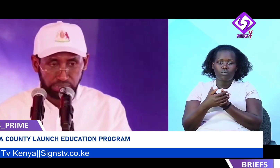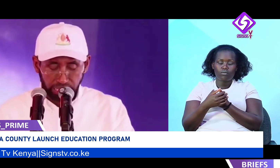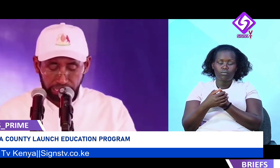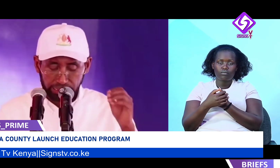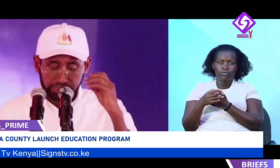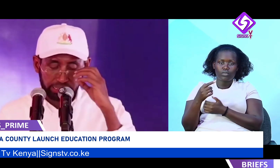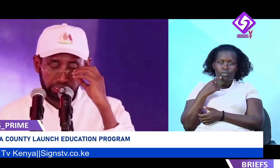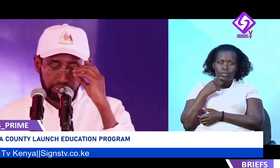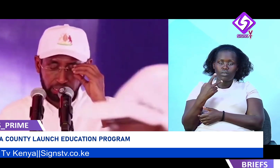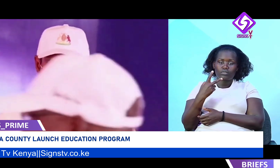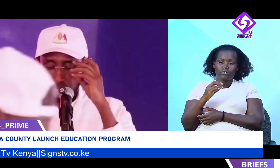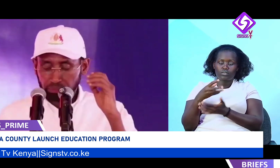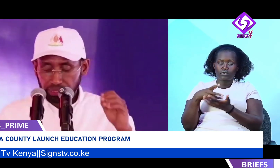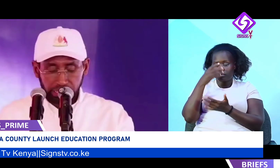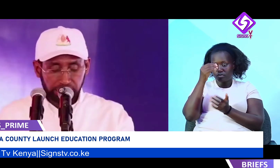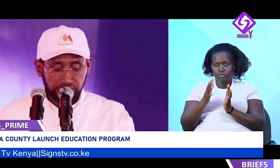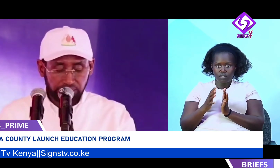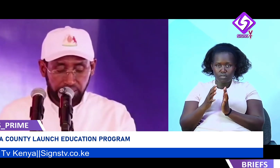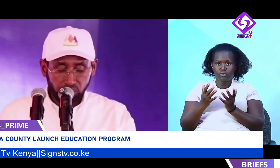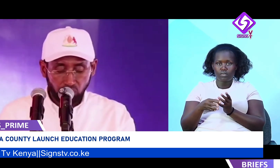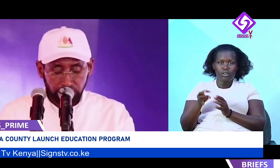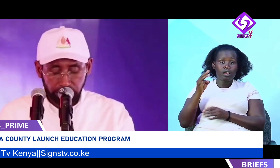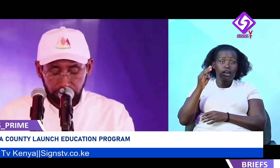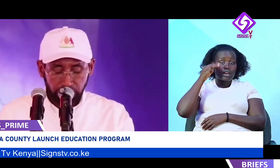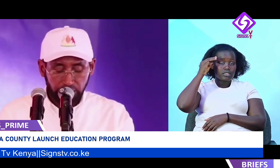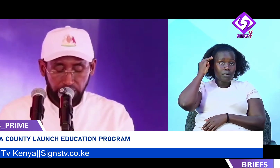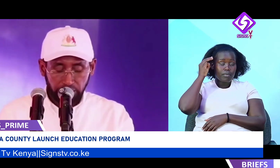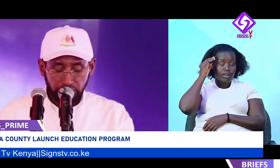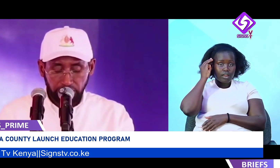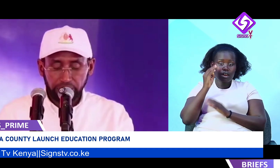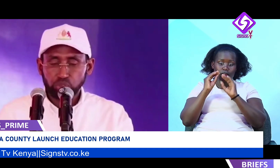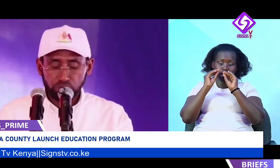1,120 learners at Mandera Teachers Training College and